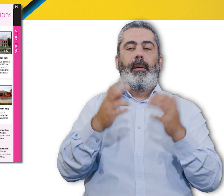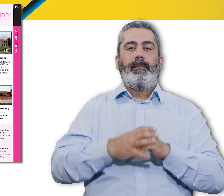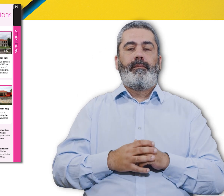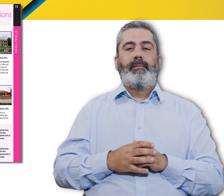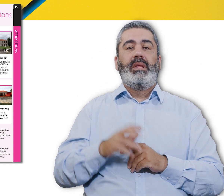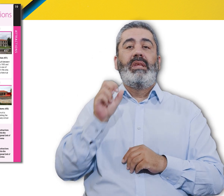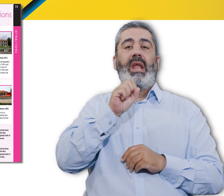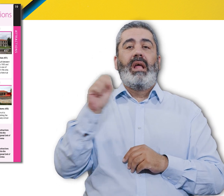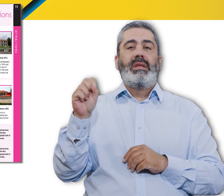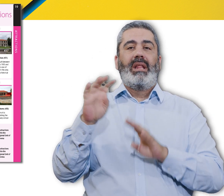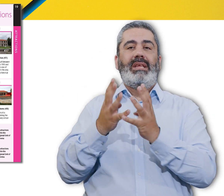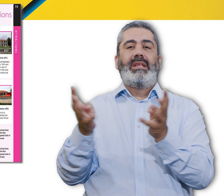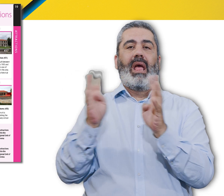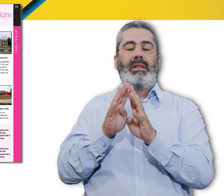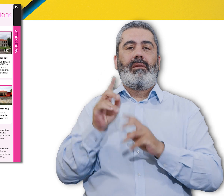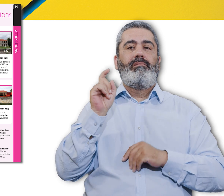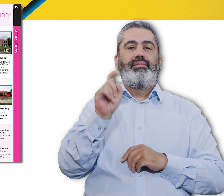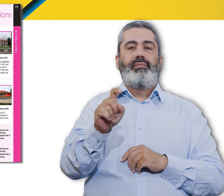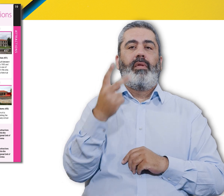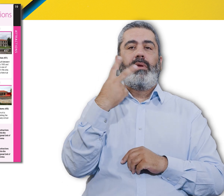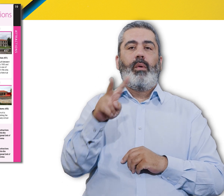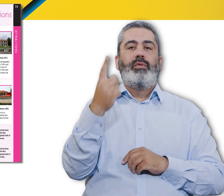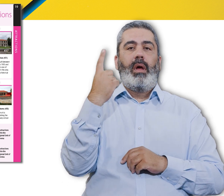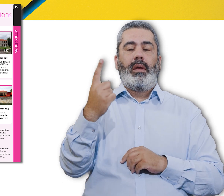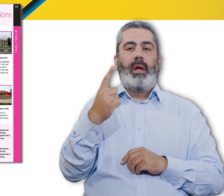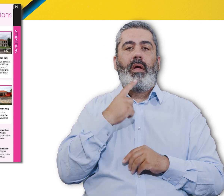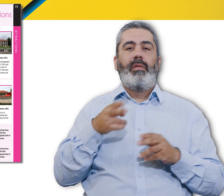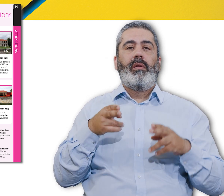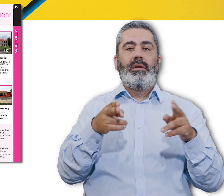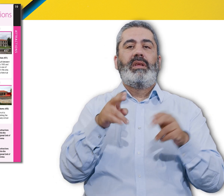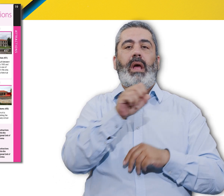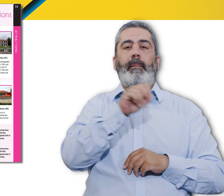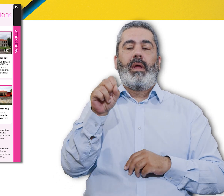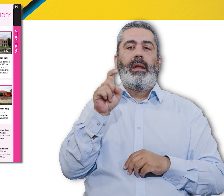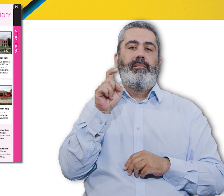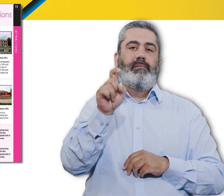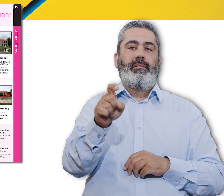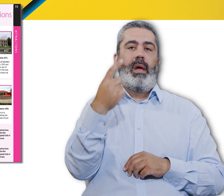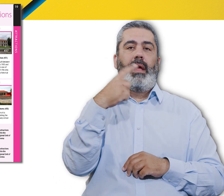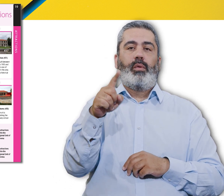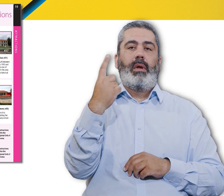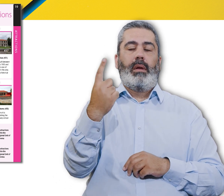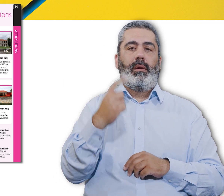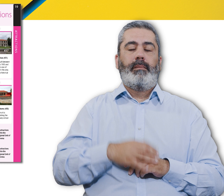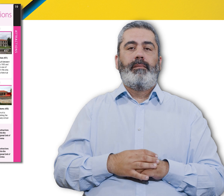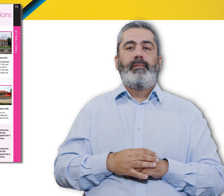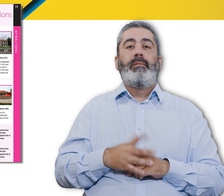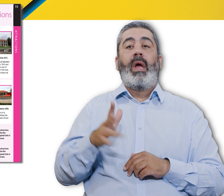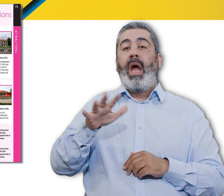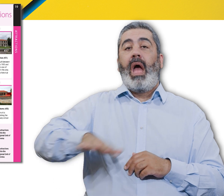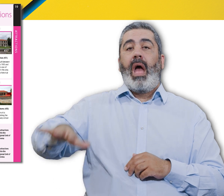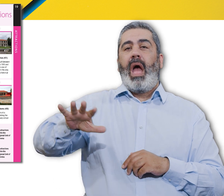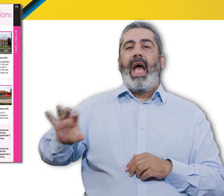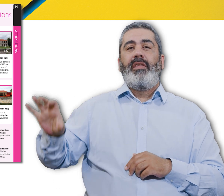Stani, number 201, location: Skemli, number 101. Outdoor exhibition representing the life